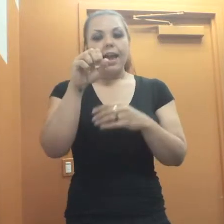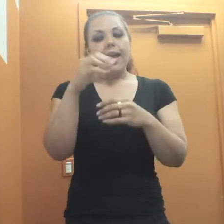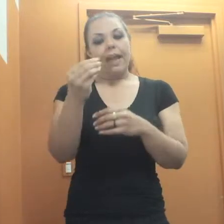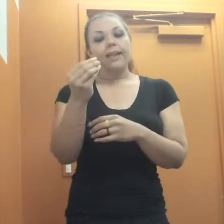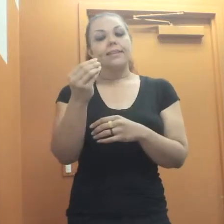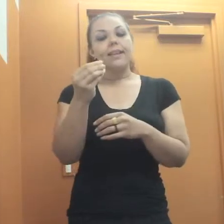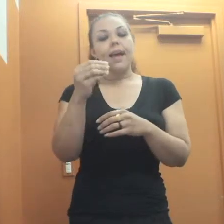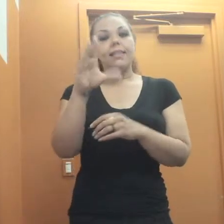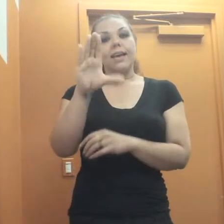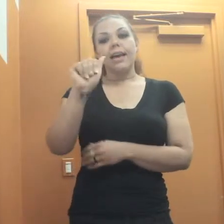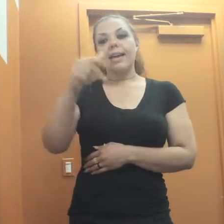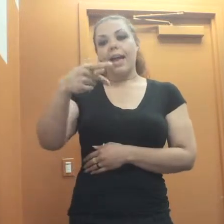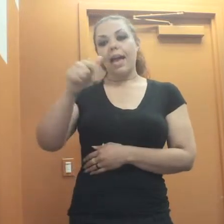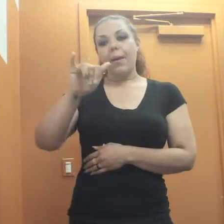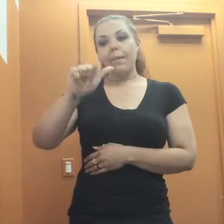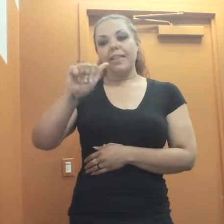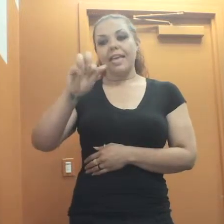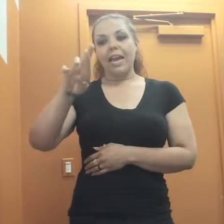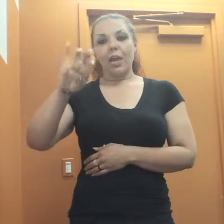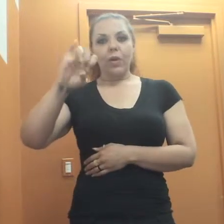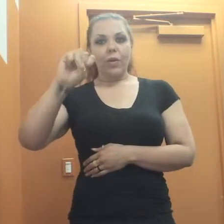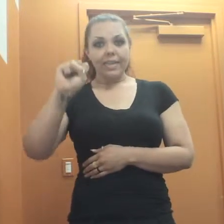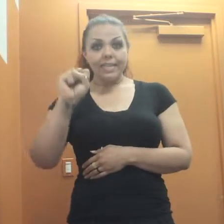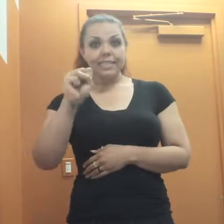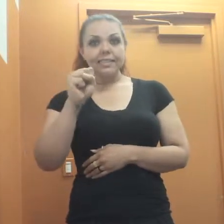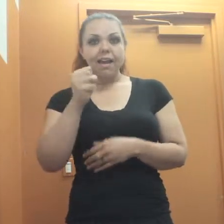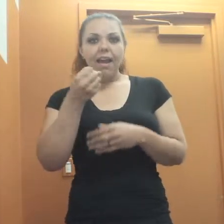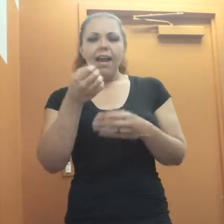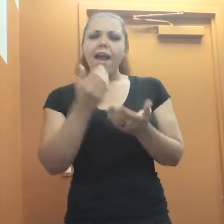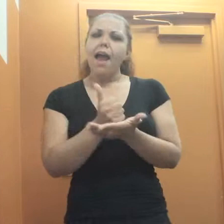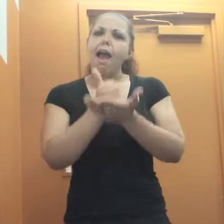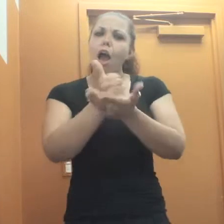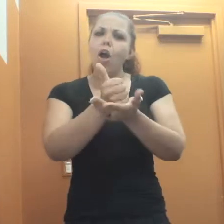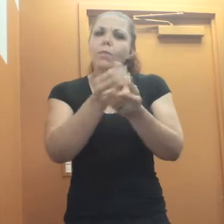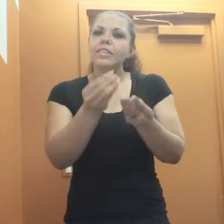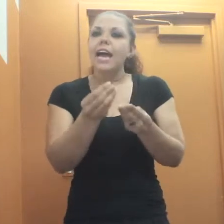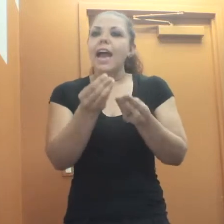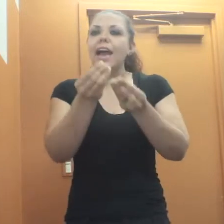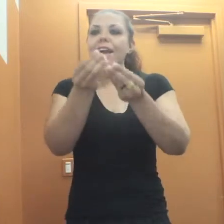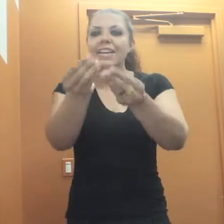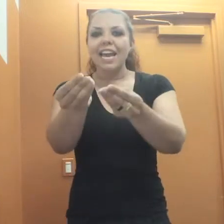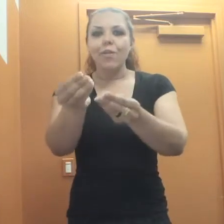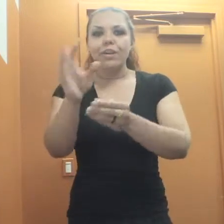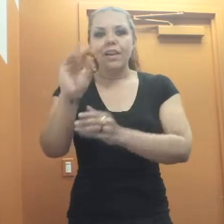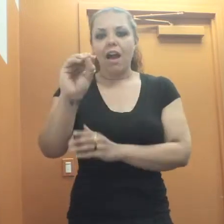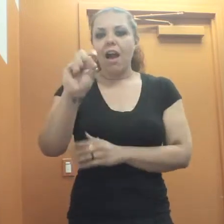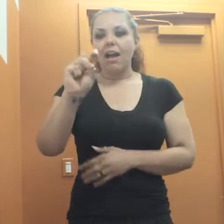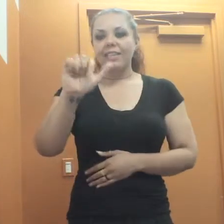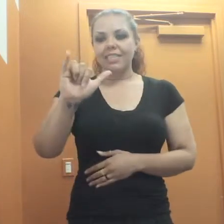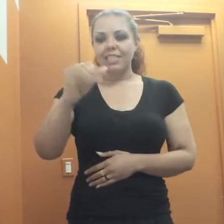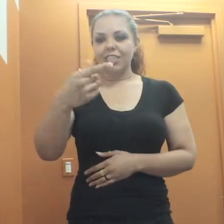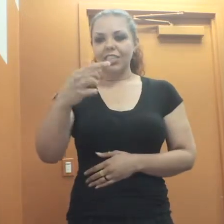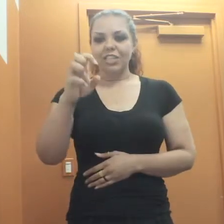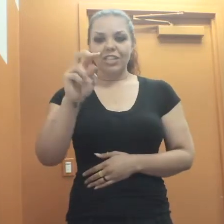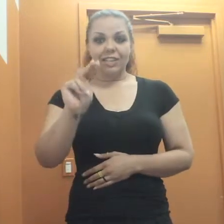has oxygen, to our body cells. And that's really how our cells get the oxygen to